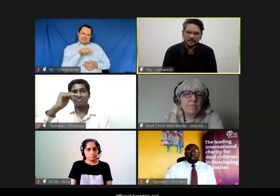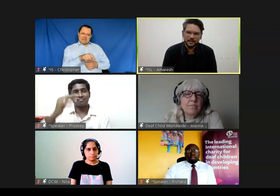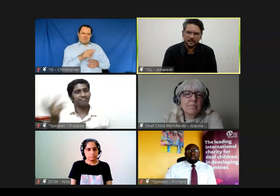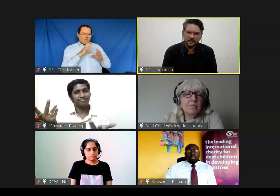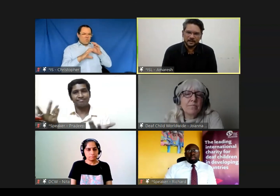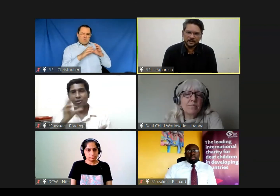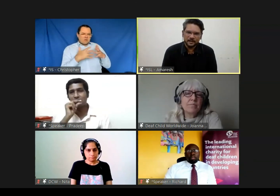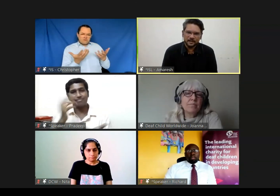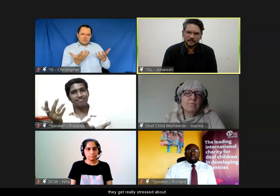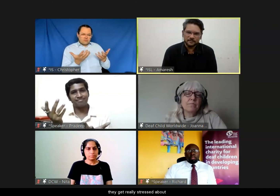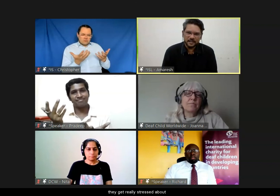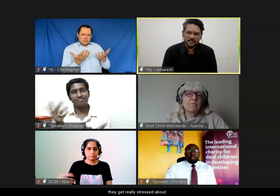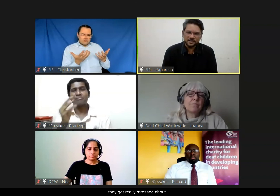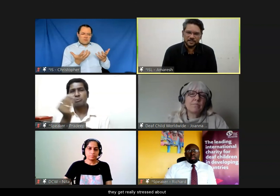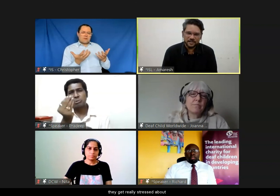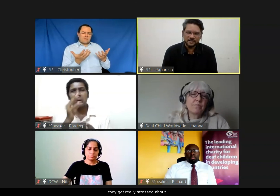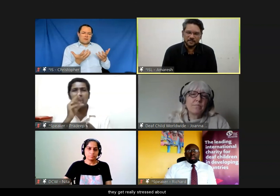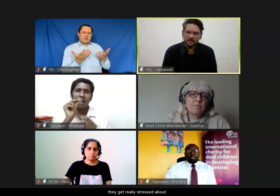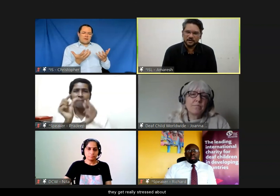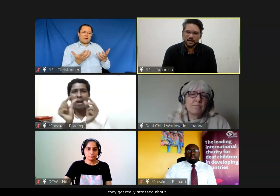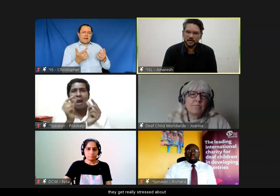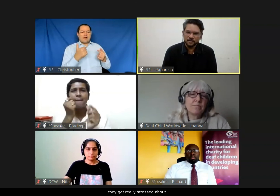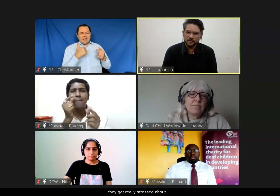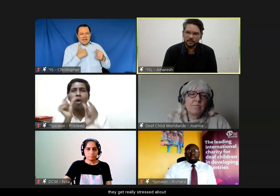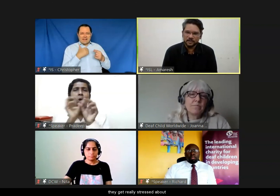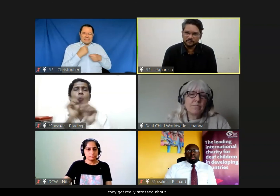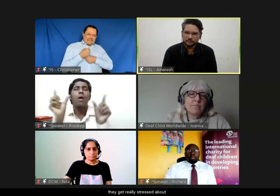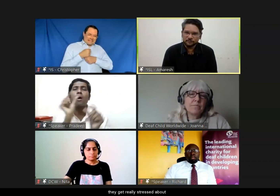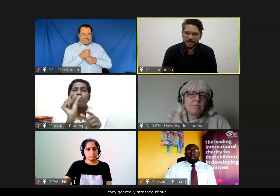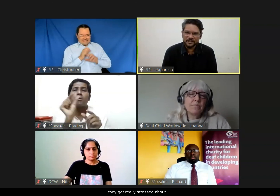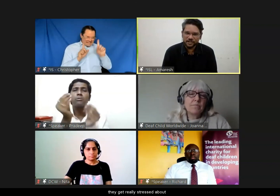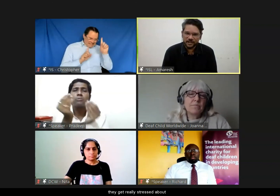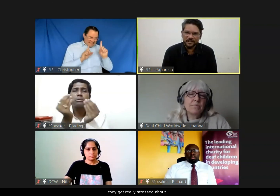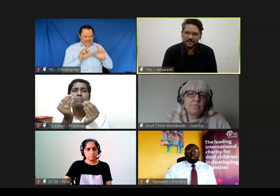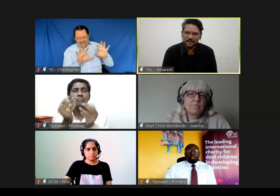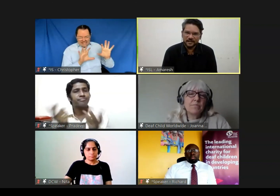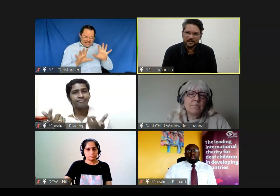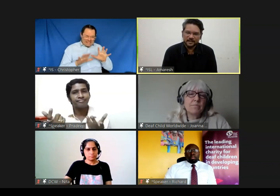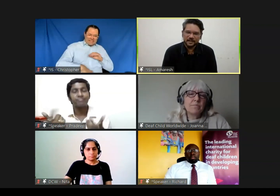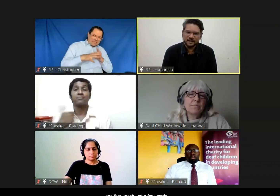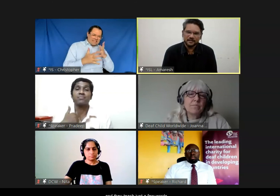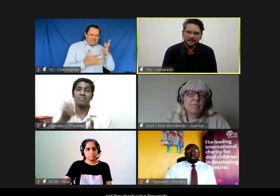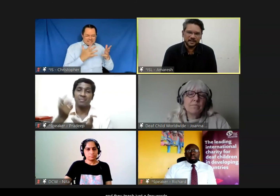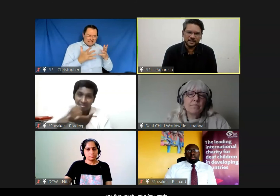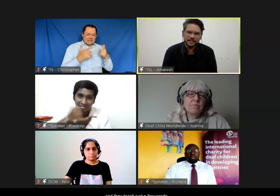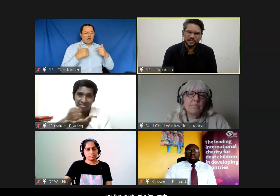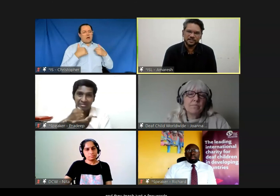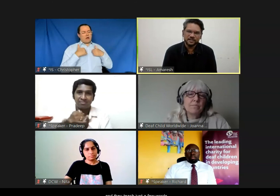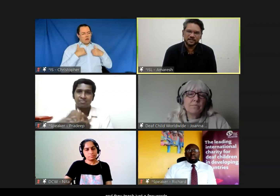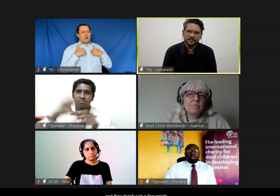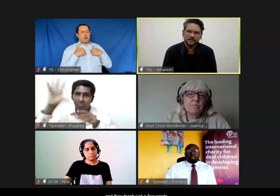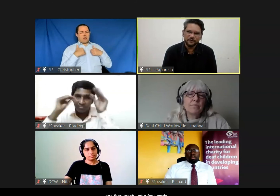really tense and stressed about how they would raise the child. And they